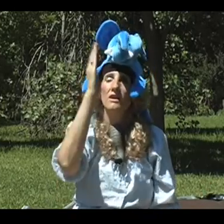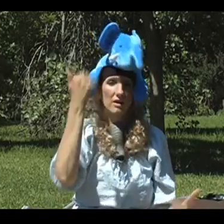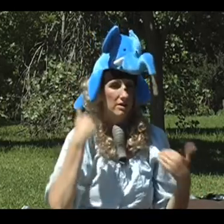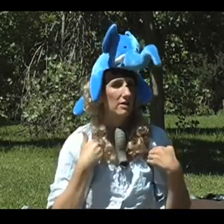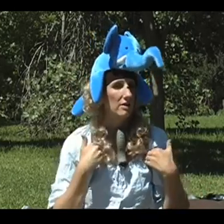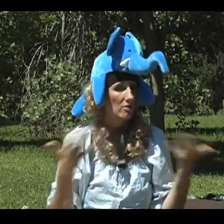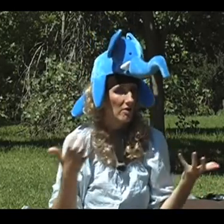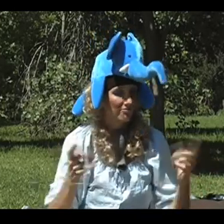characteristics.